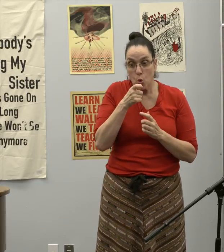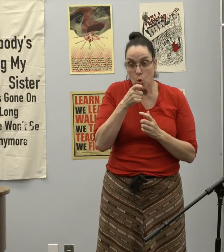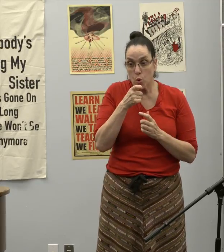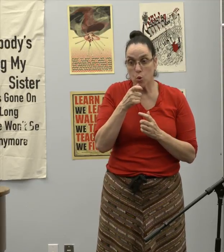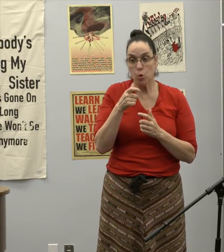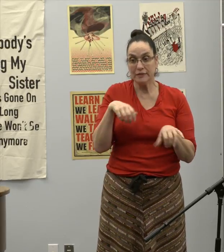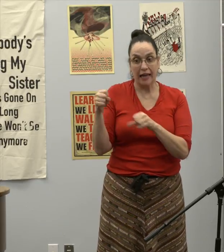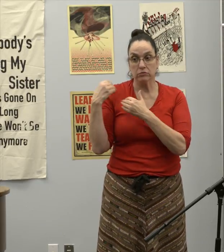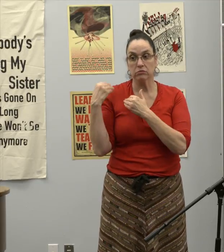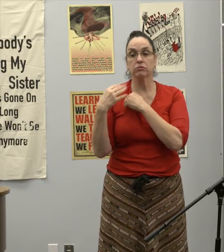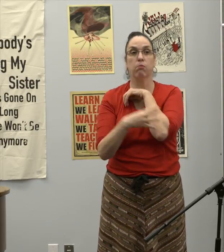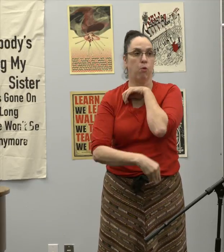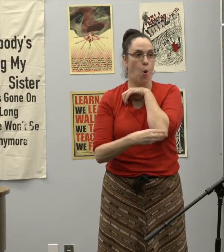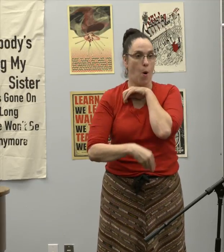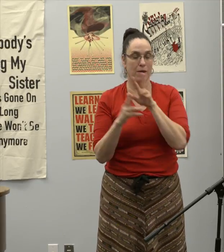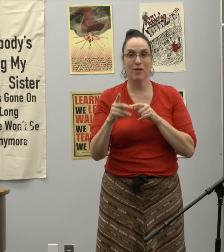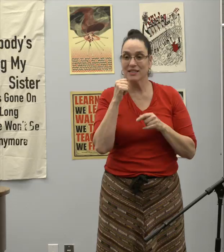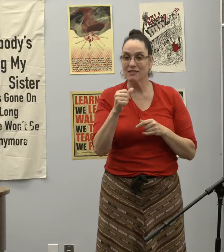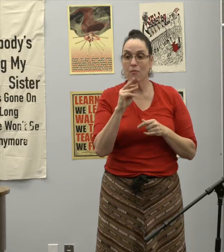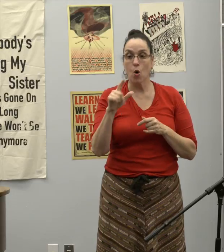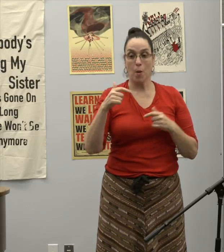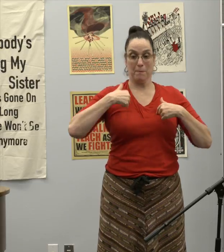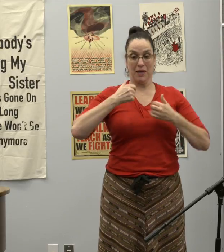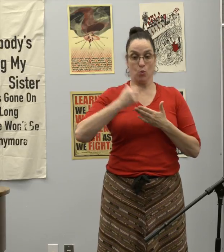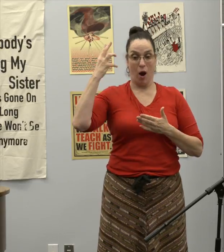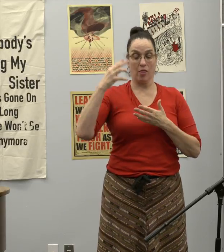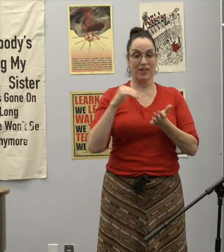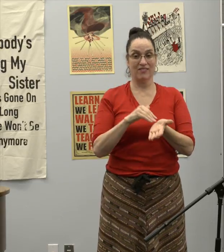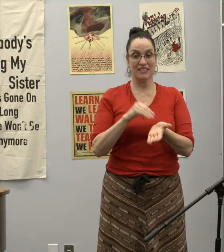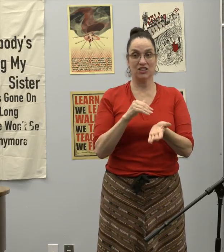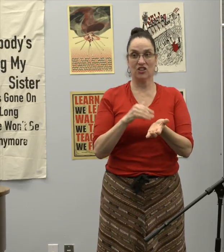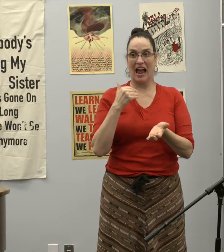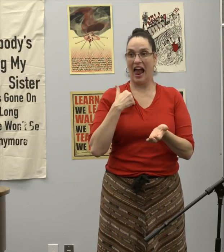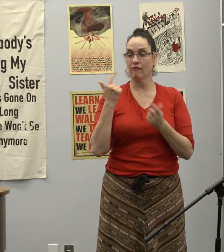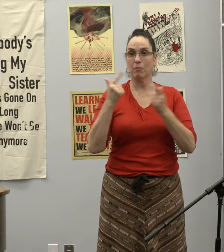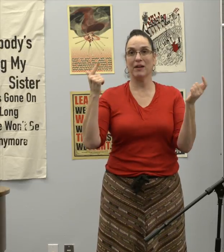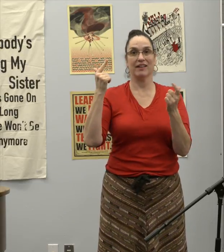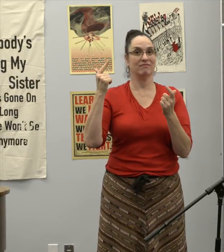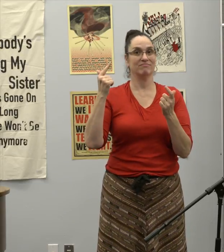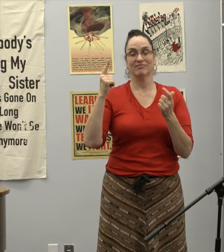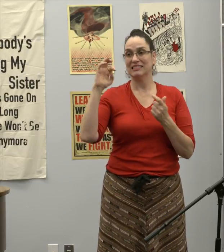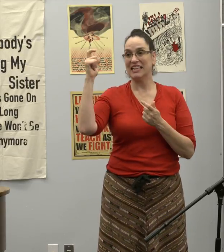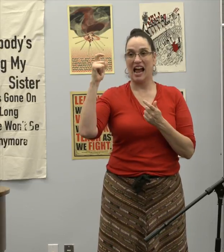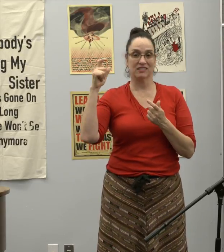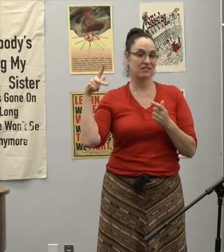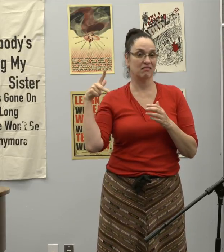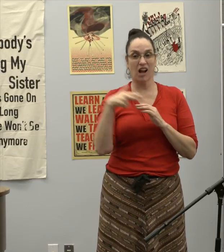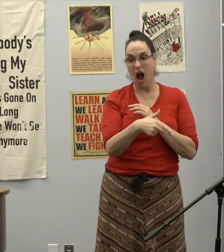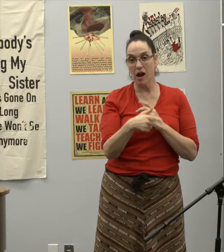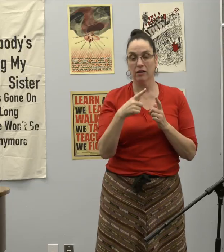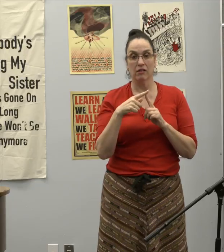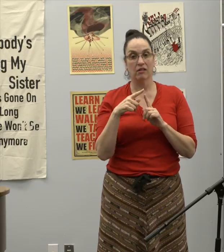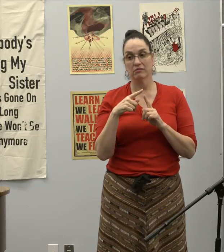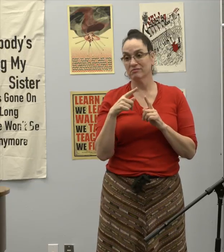is immoral. They've given me, a wealthy physician, a huge tax cut in North Carolina and the federal government at